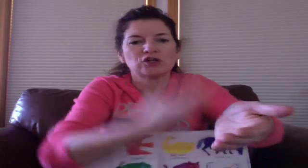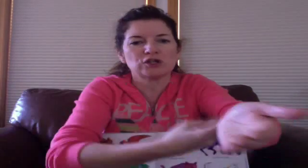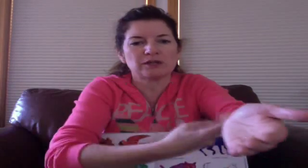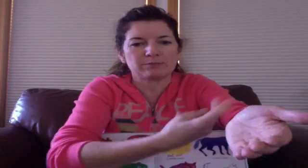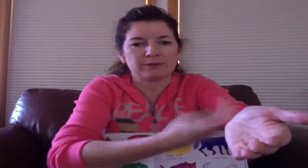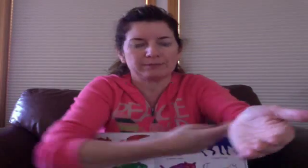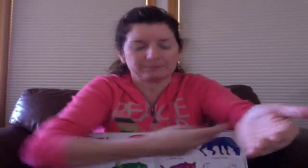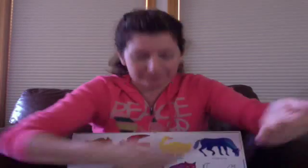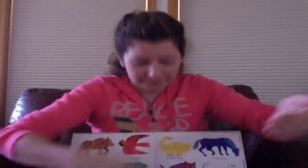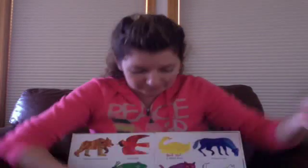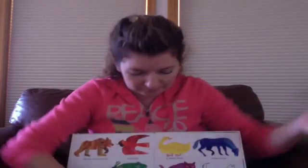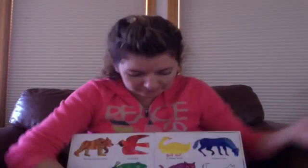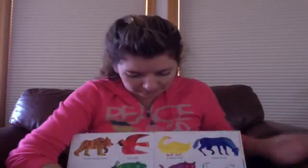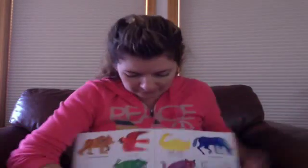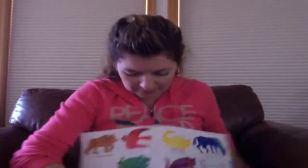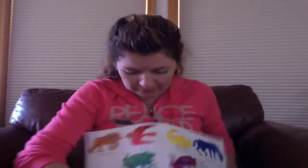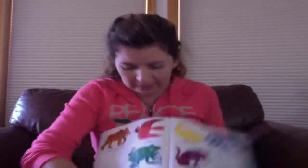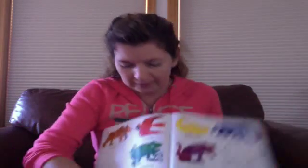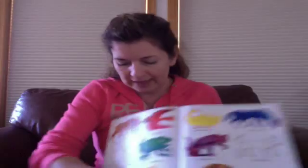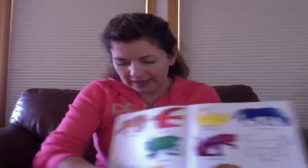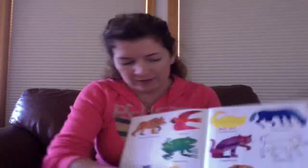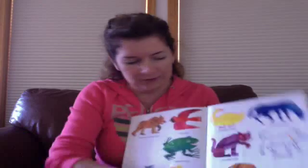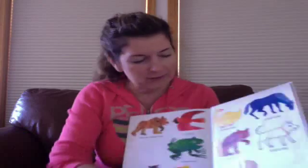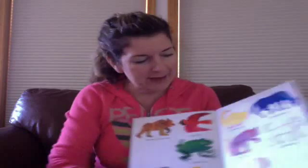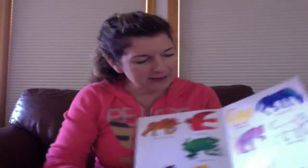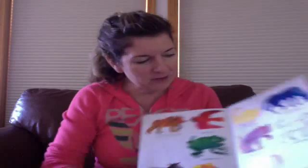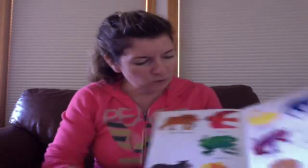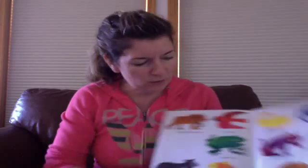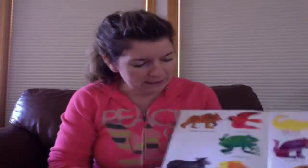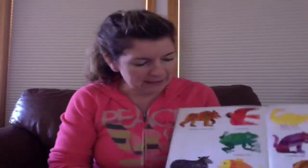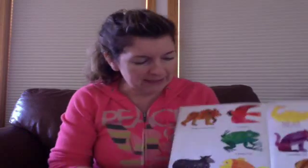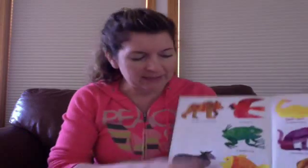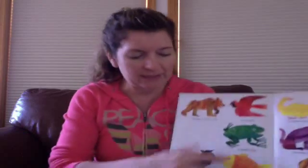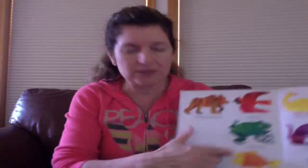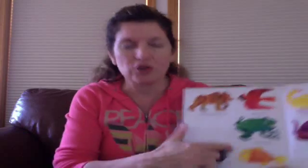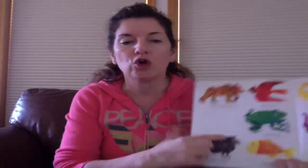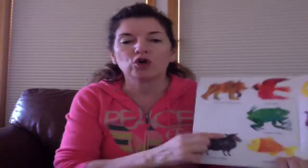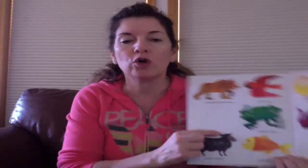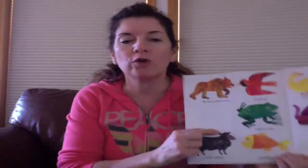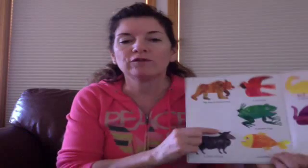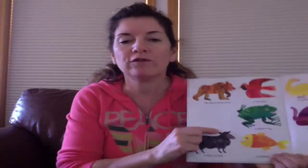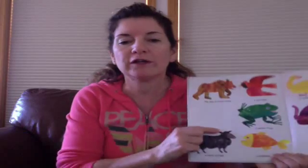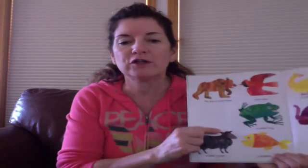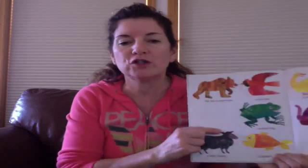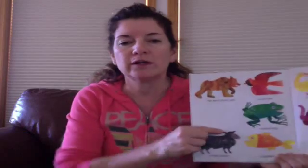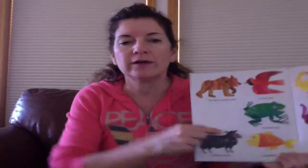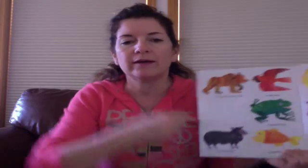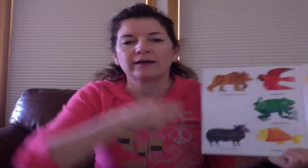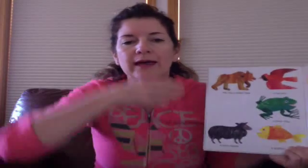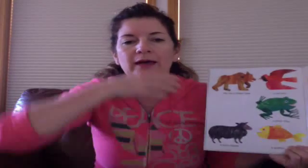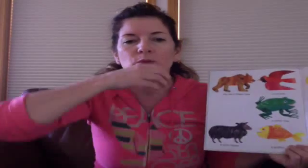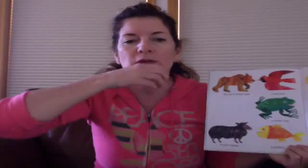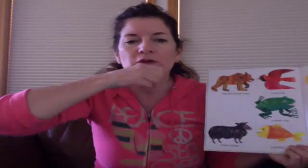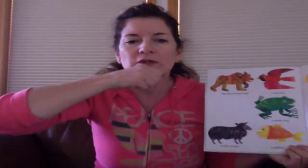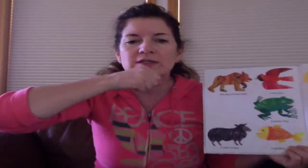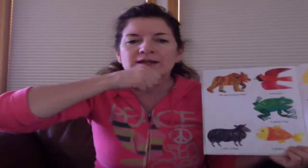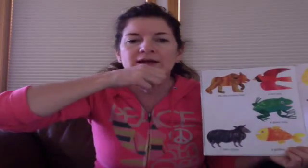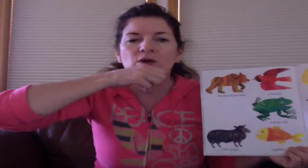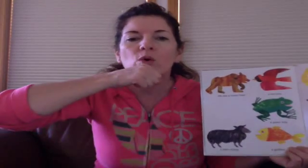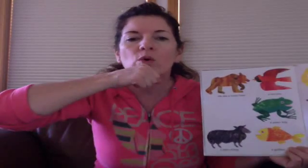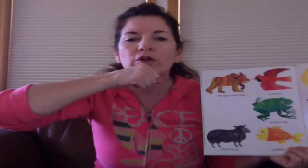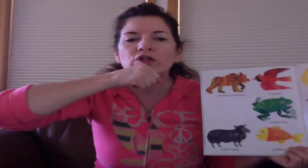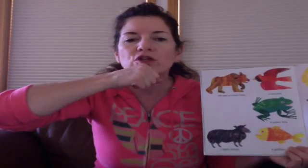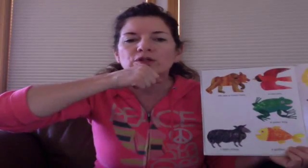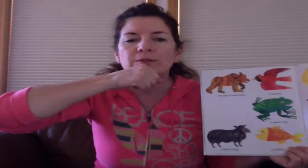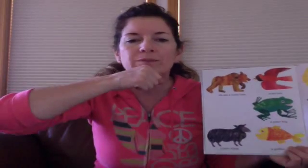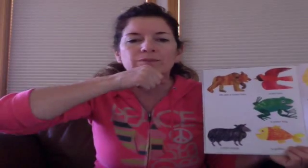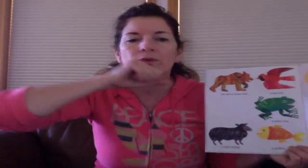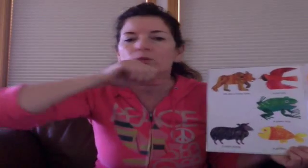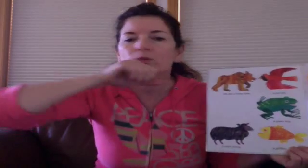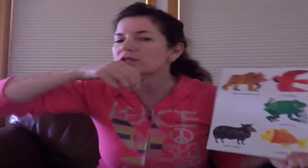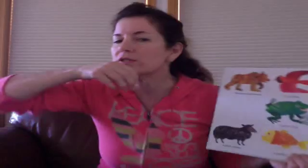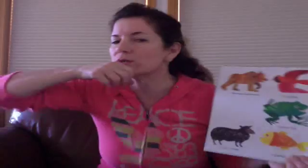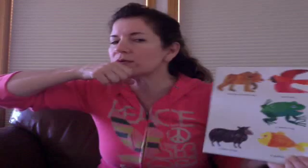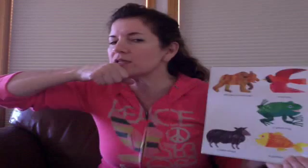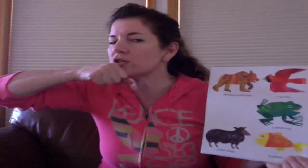sheep. And then the last one is goldfish, and we do the sign orange, which is squeezing your